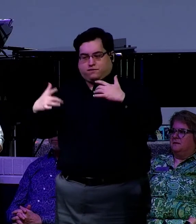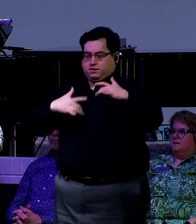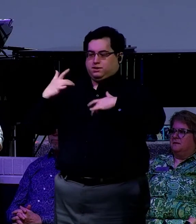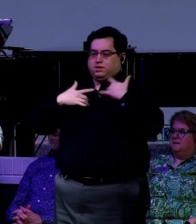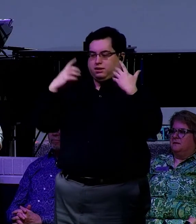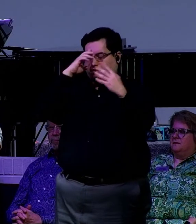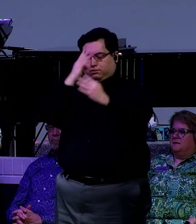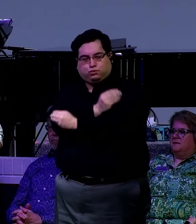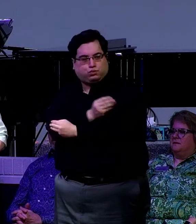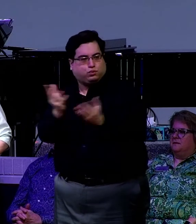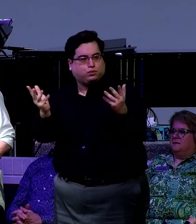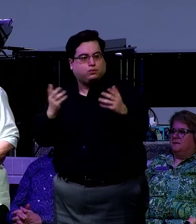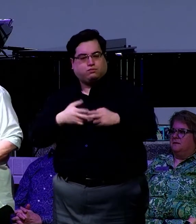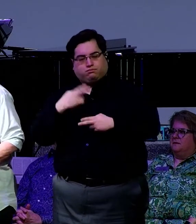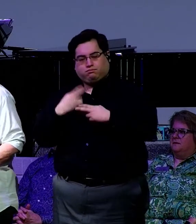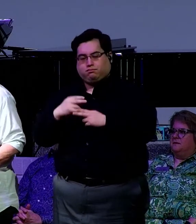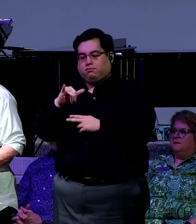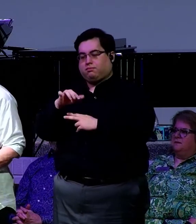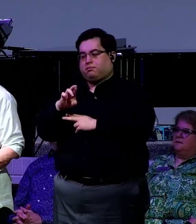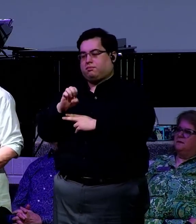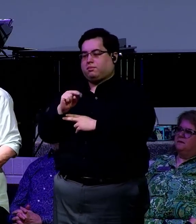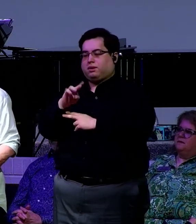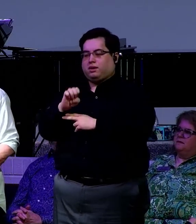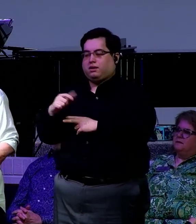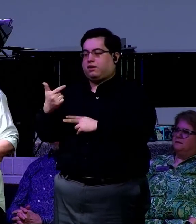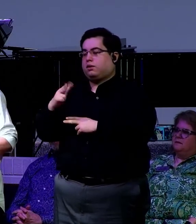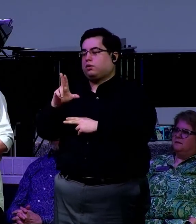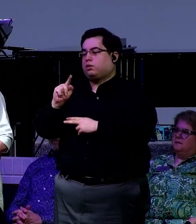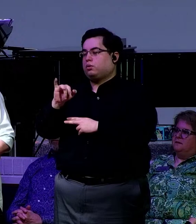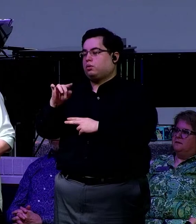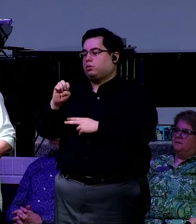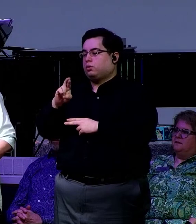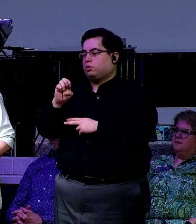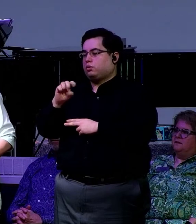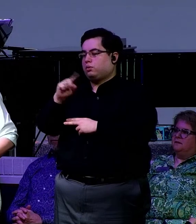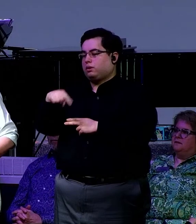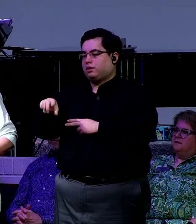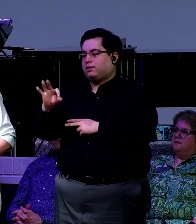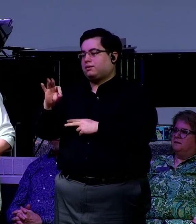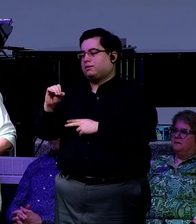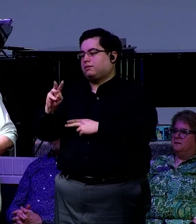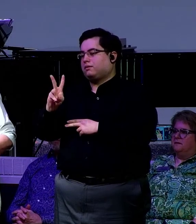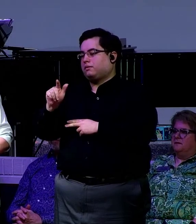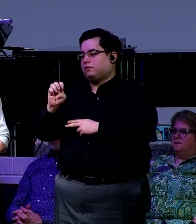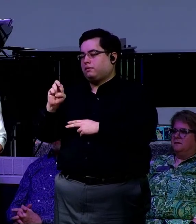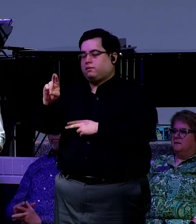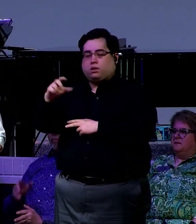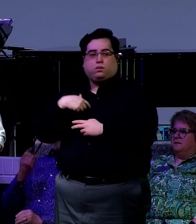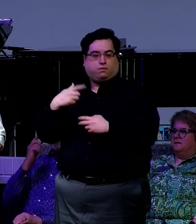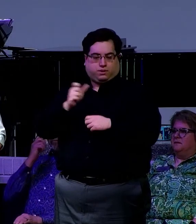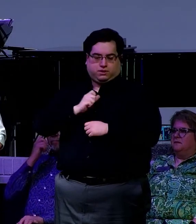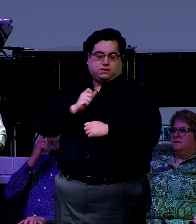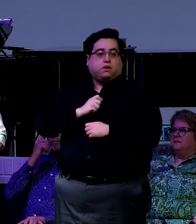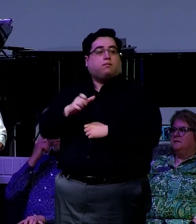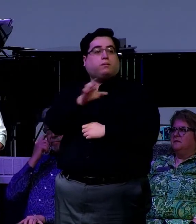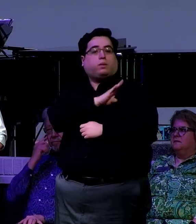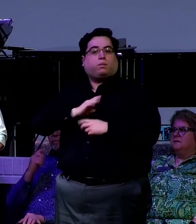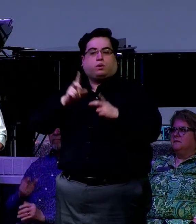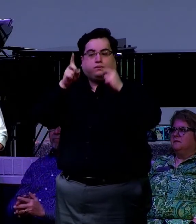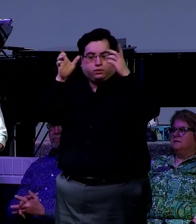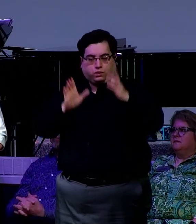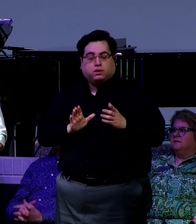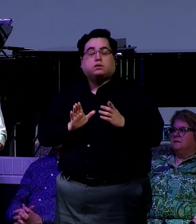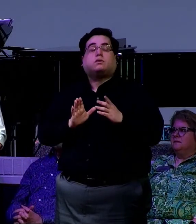news. My name is Irene Gutierrez Fowler. I am currently sitting on the board of directors as